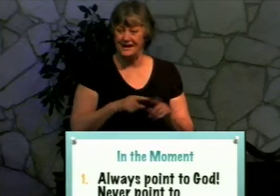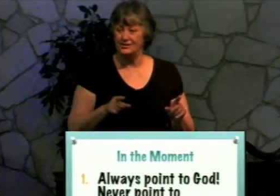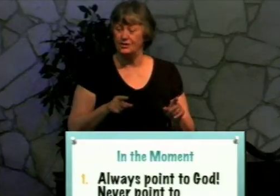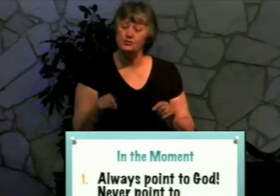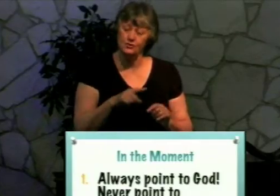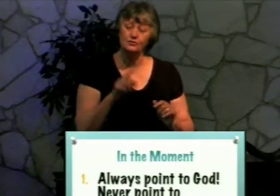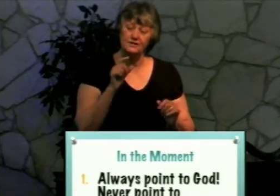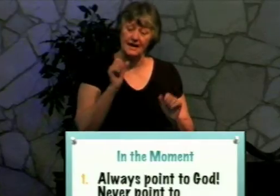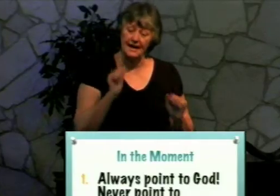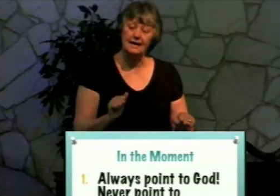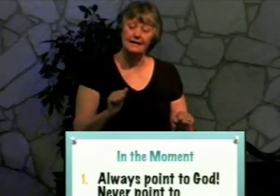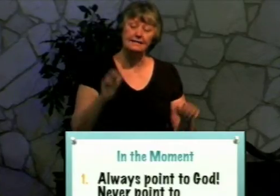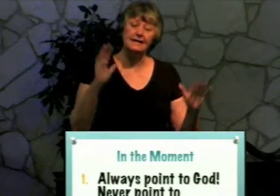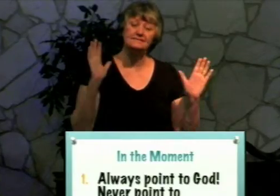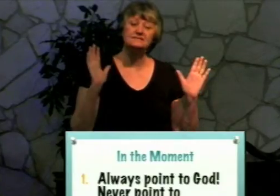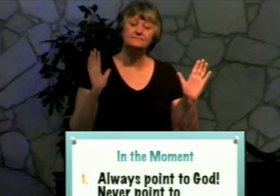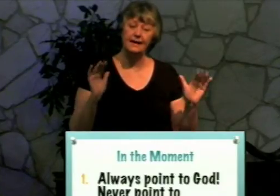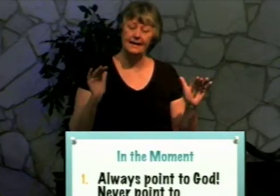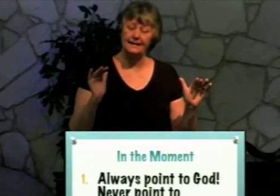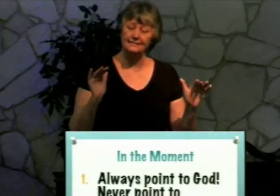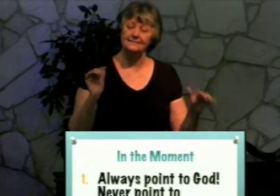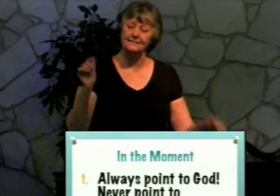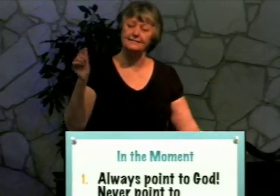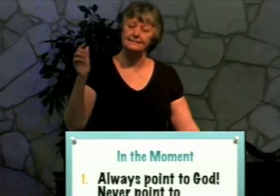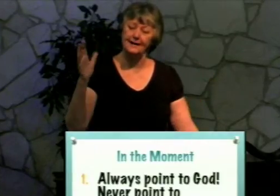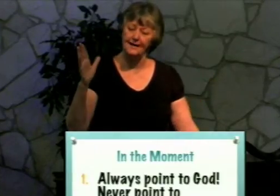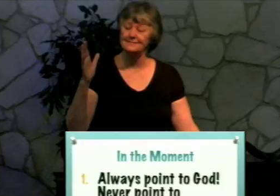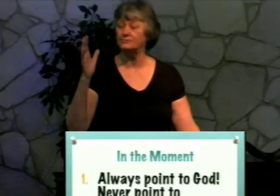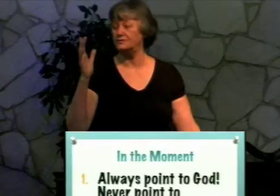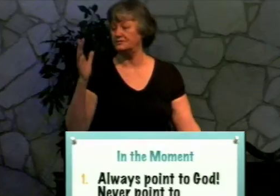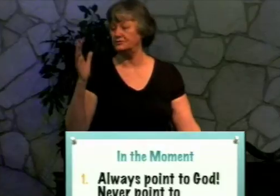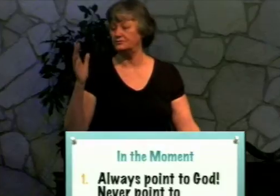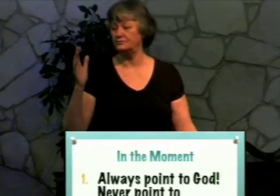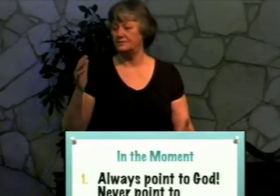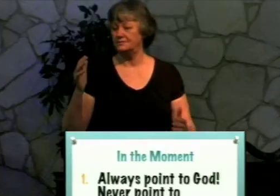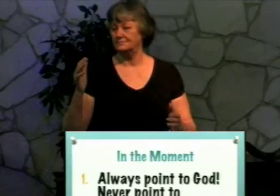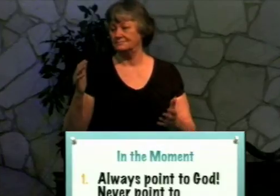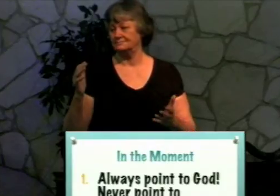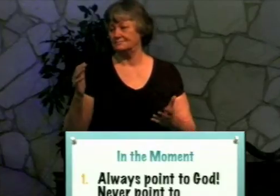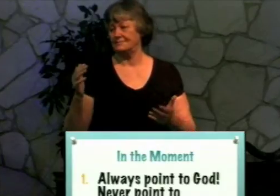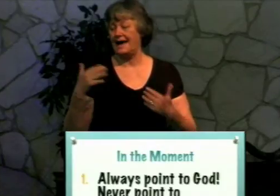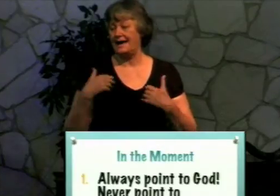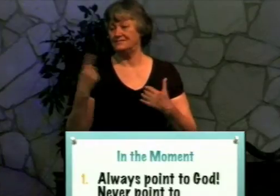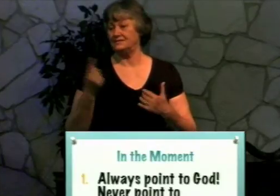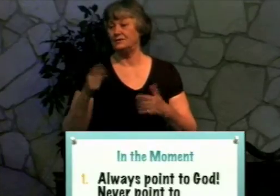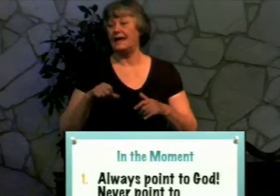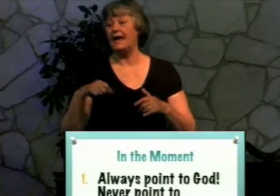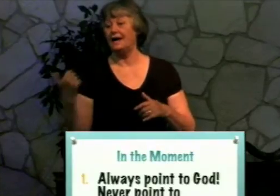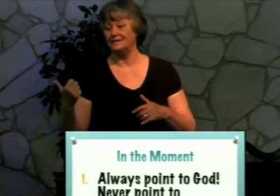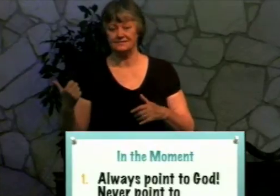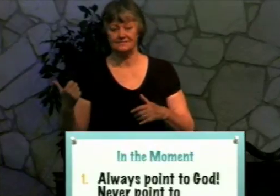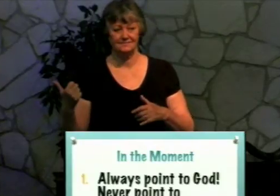but you can expect that God's going to have someone else